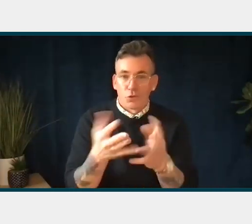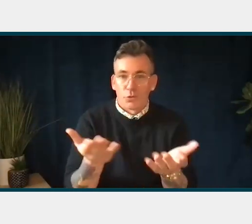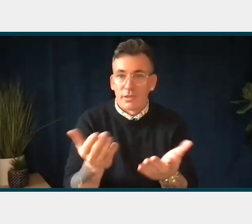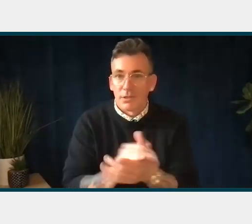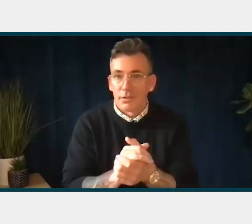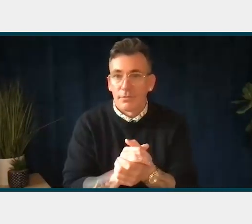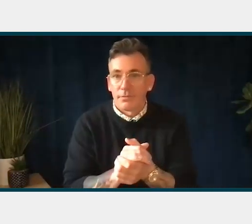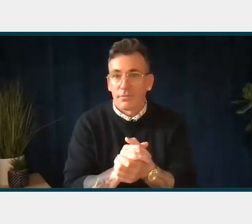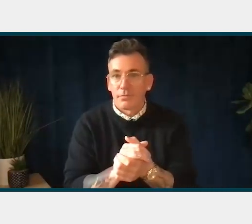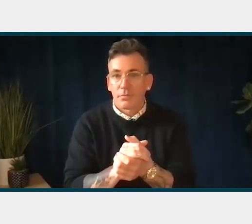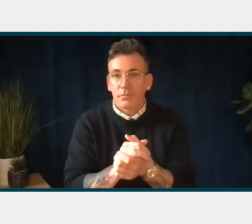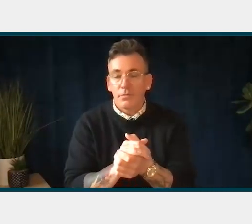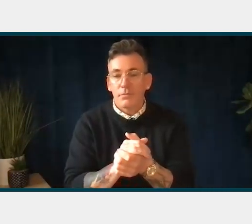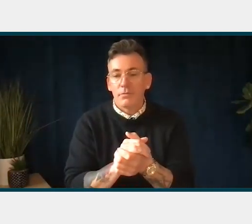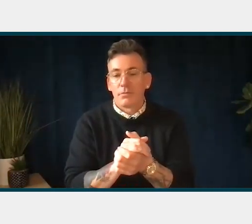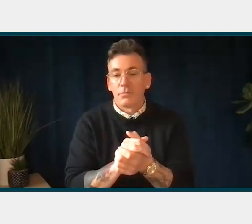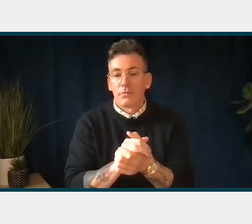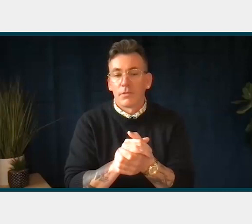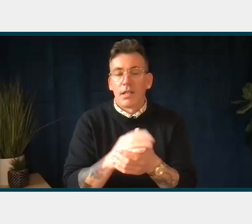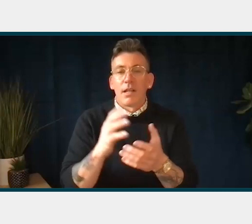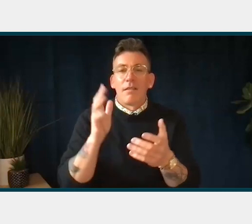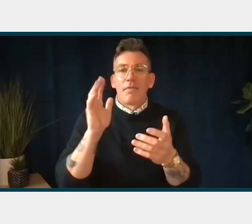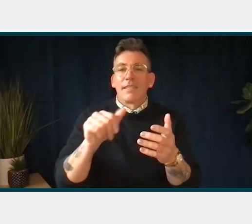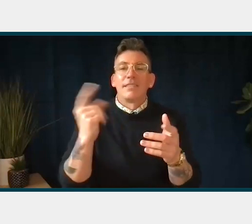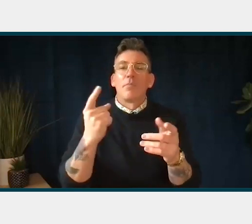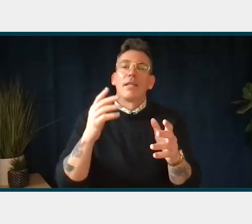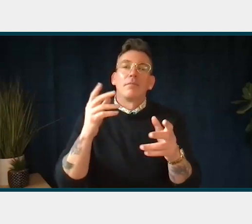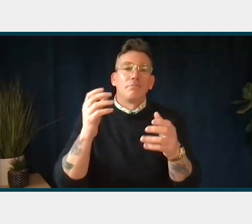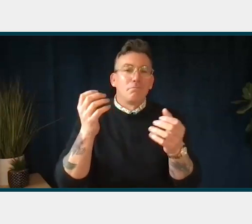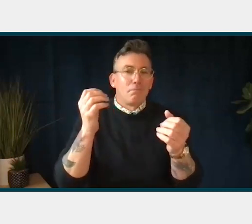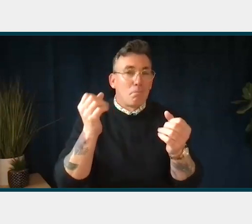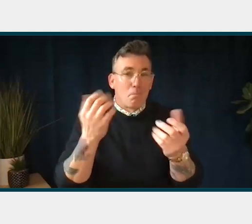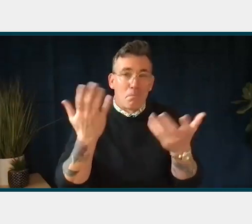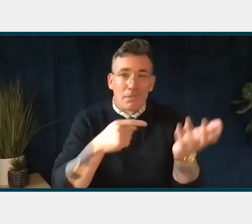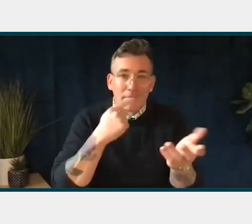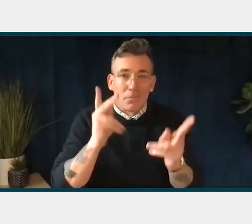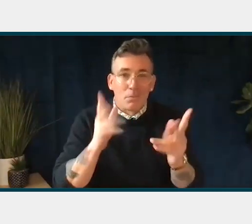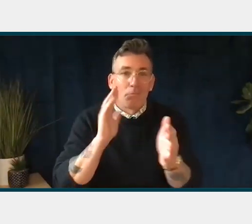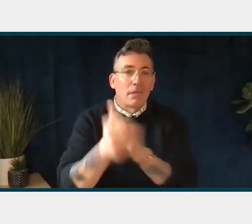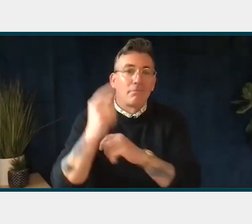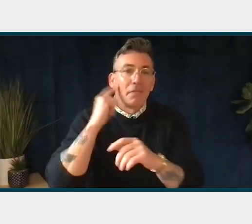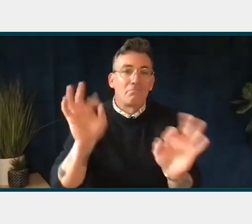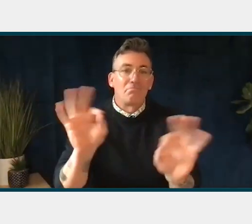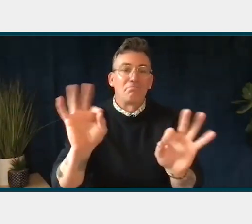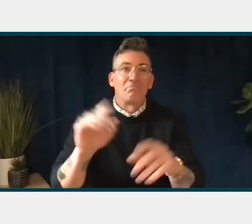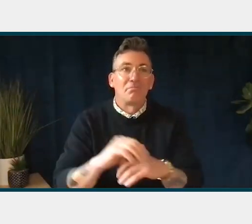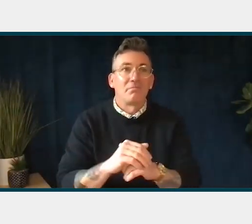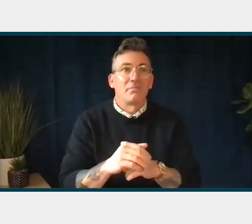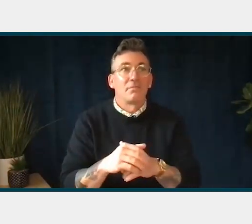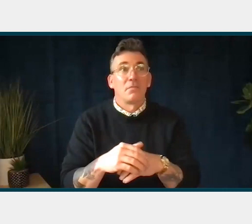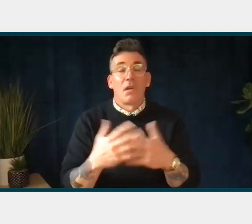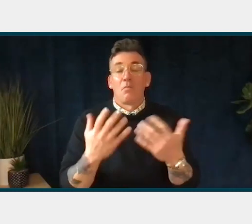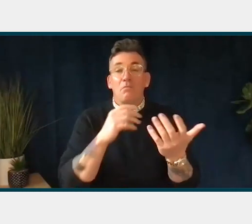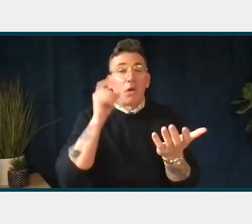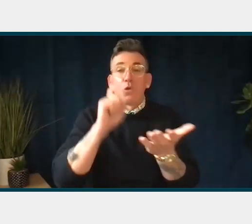also why I mentioned having my two preferred interpreters here. That's something that maybe hearing people